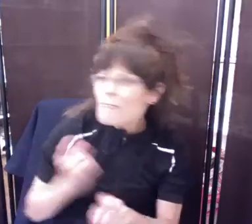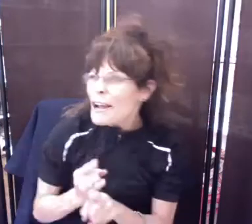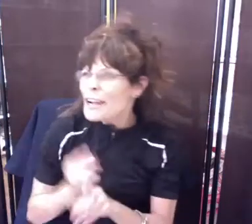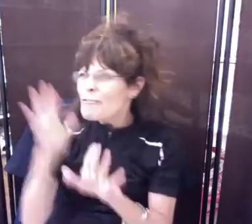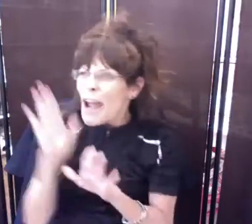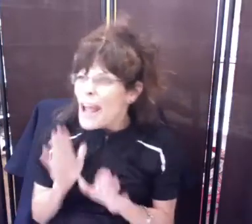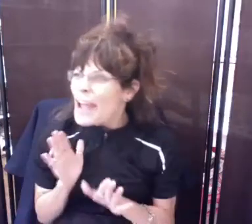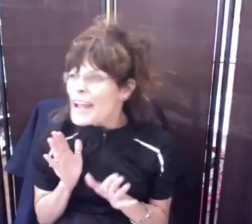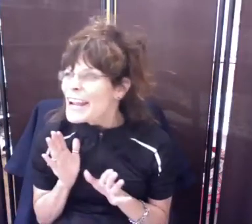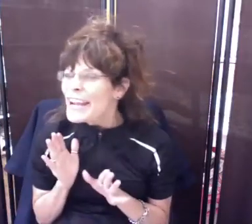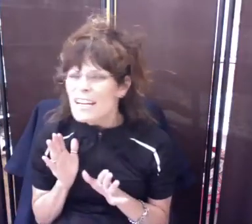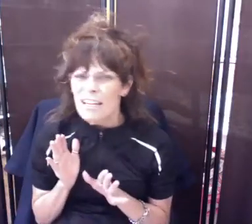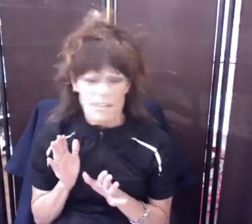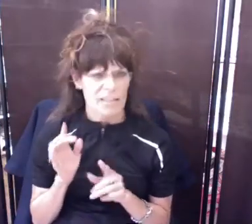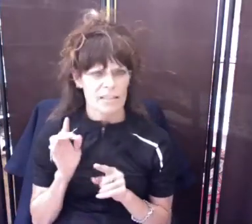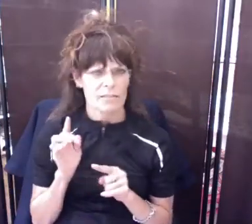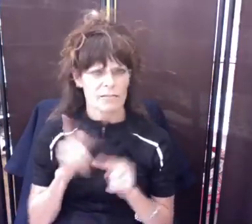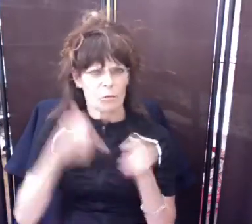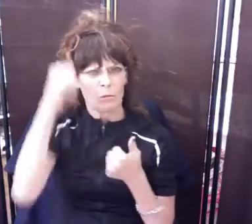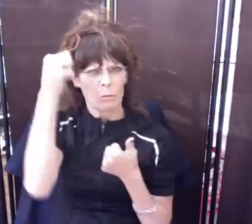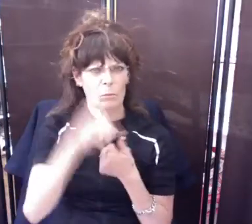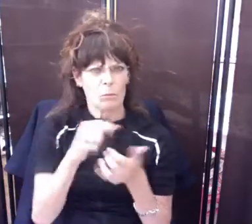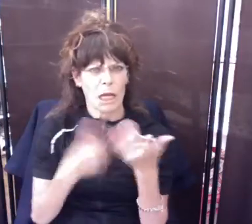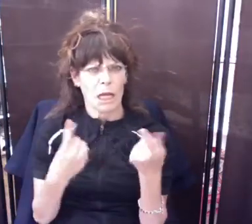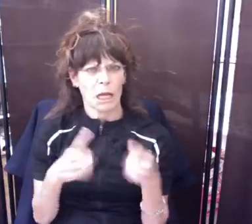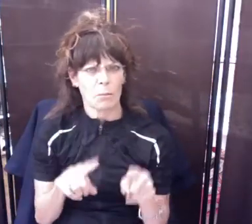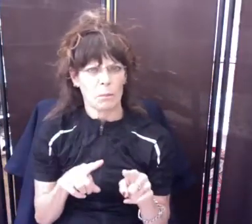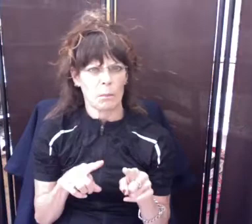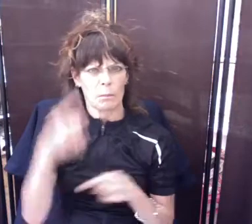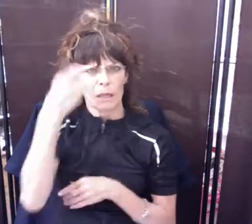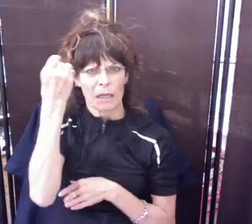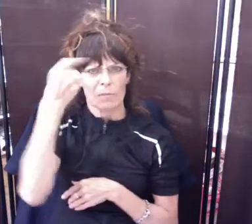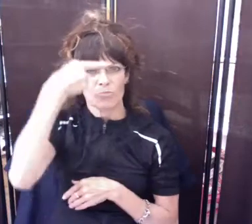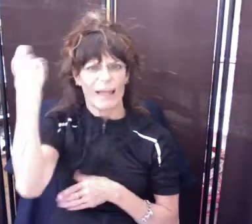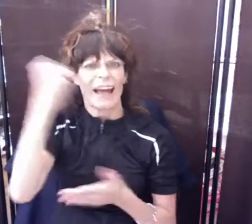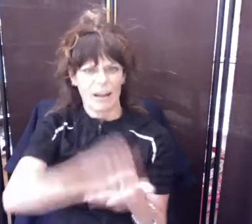I lost track of that experience because I went into a blackout. Now